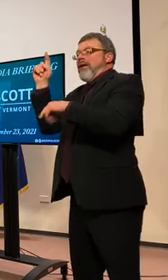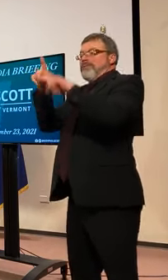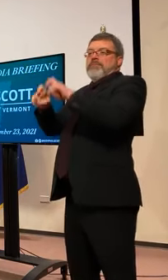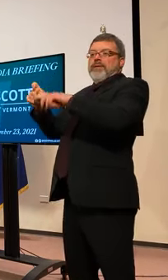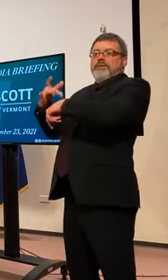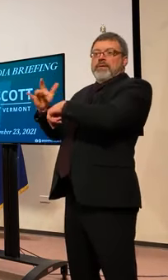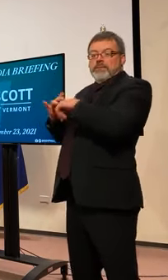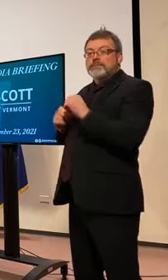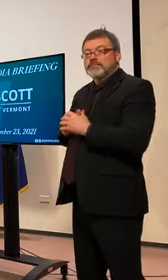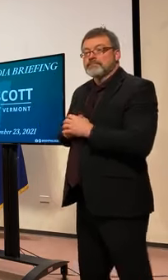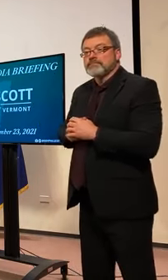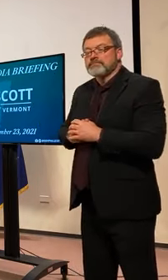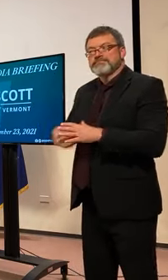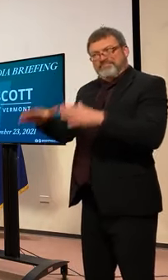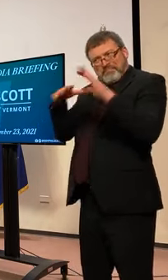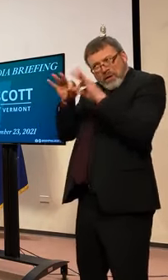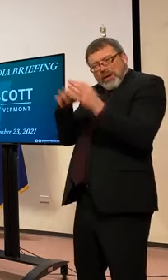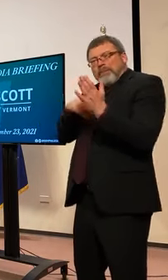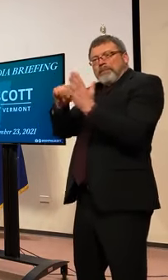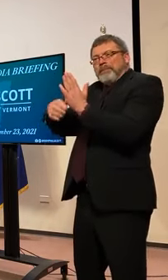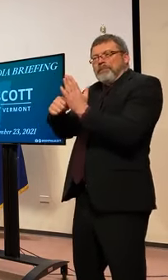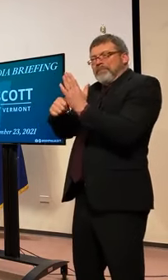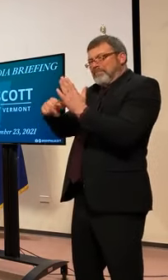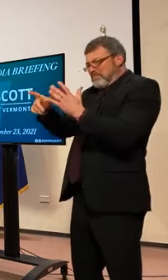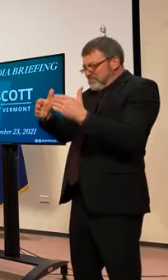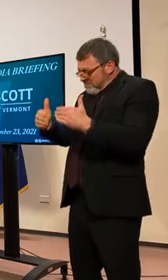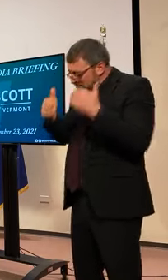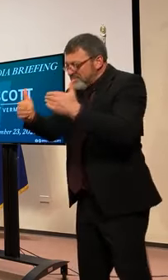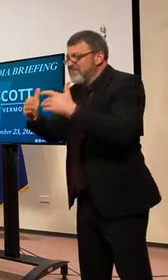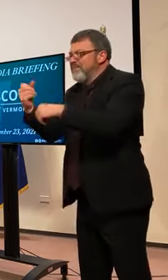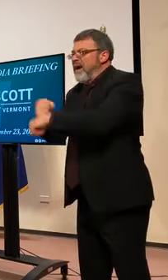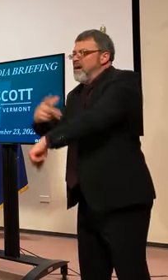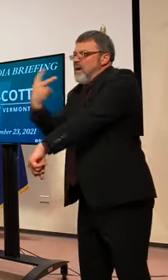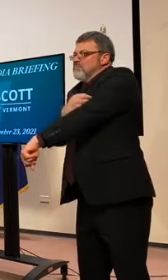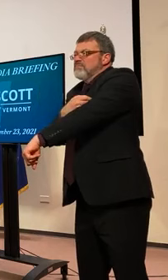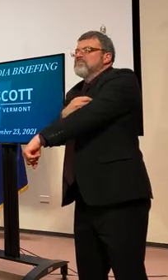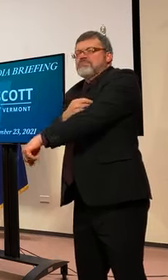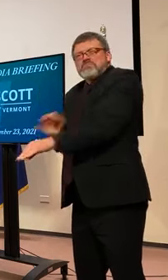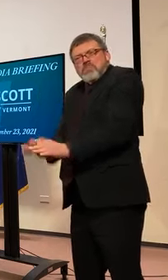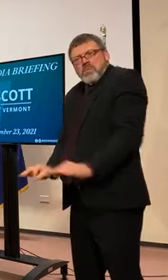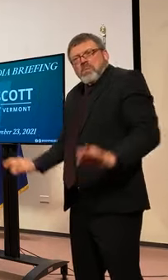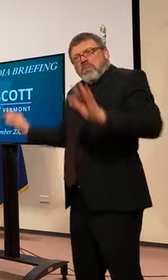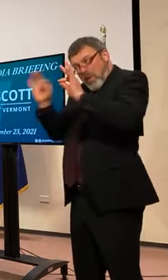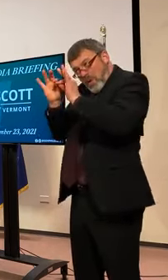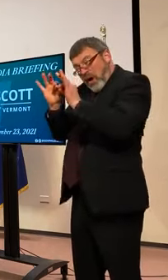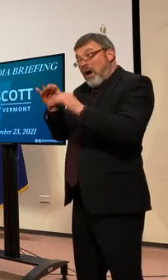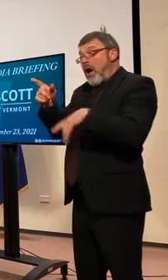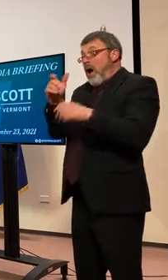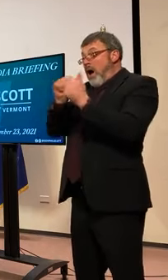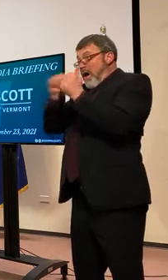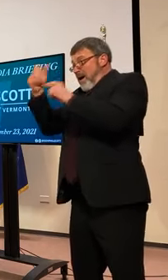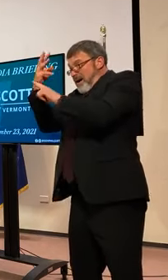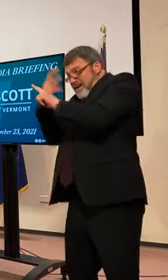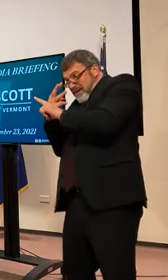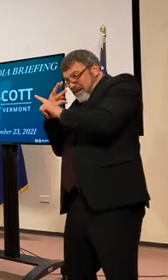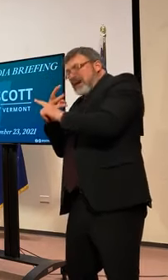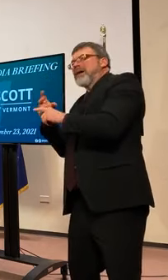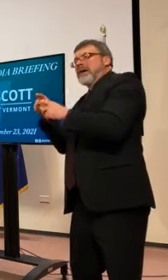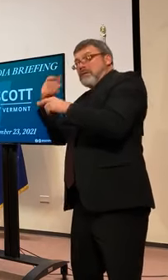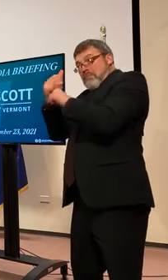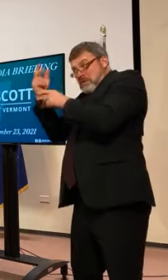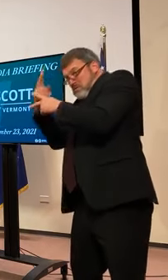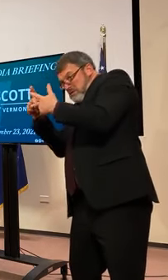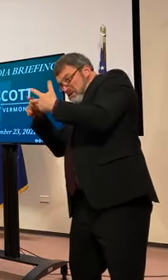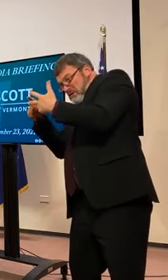Again, please make sure you get vaccinated, get your booster if eligible, and plan to get tested